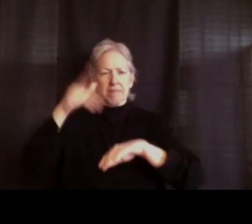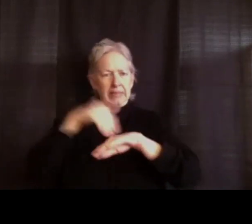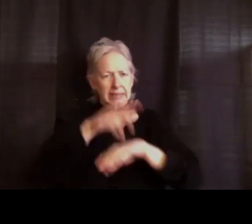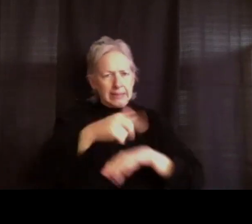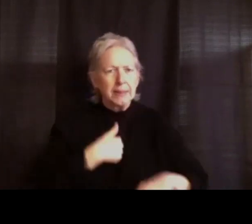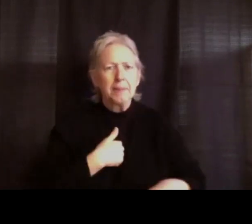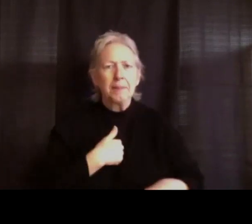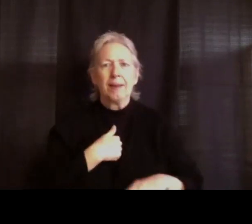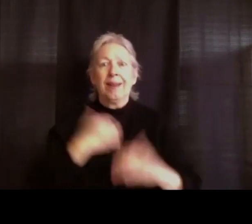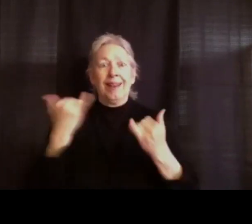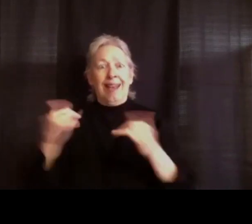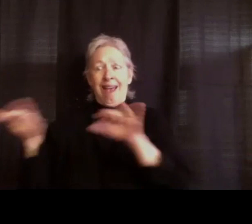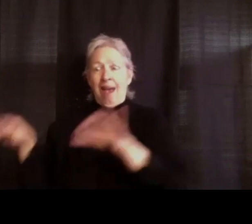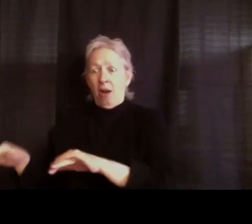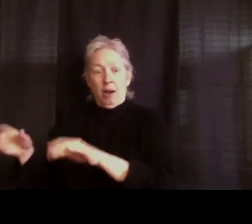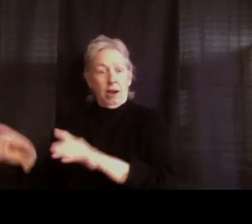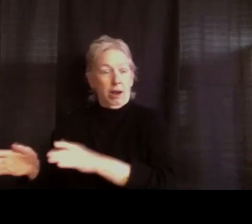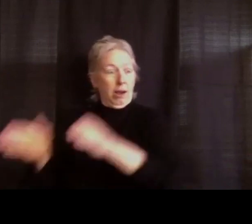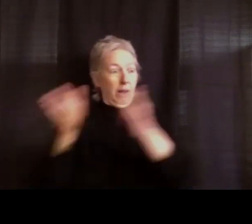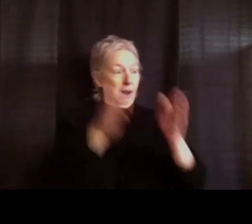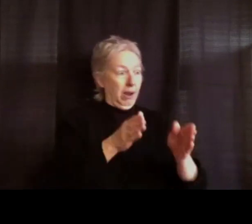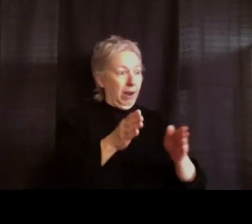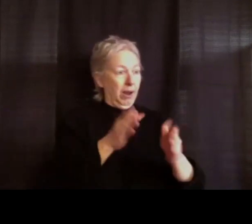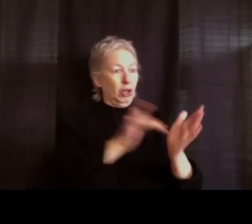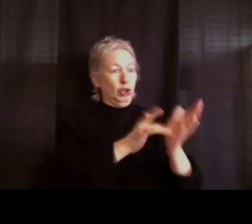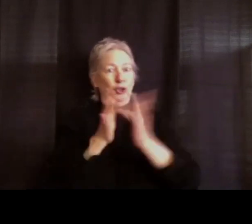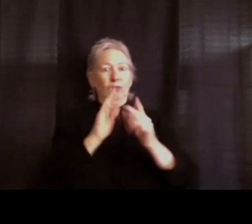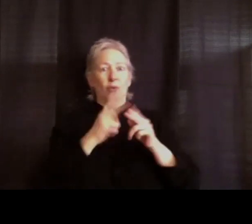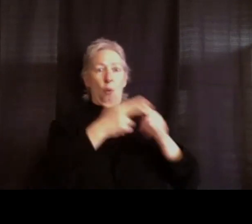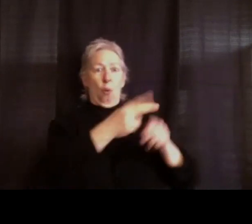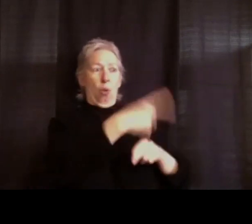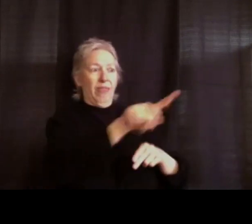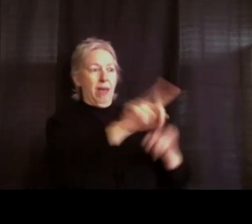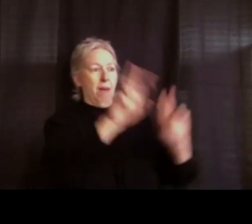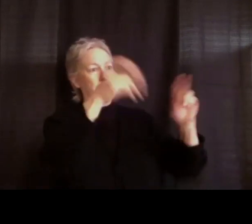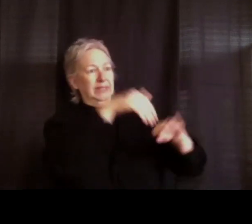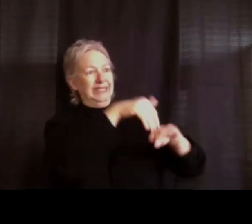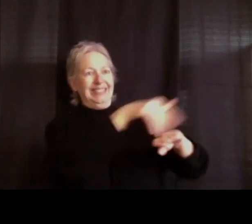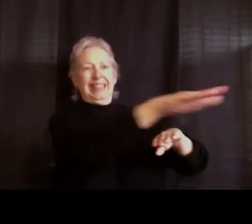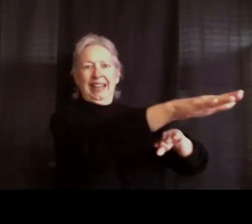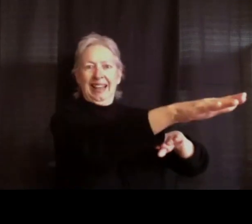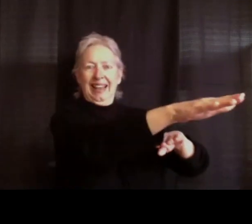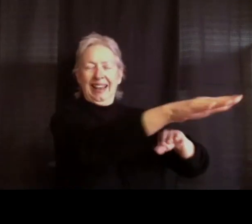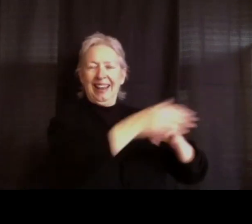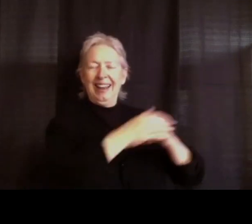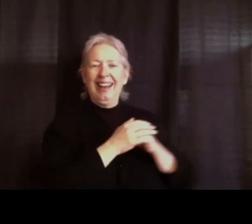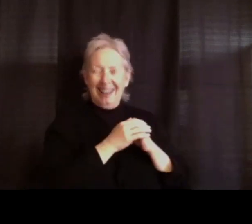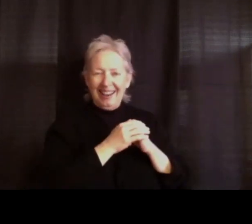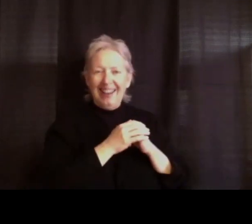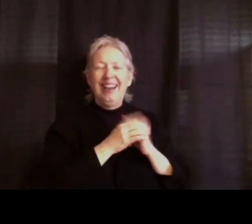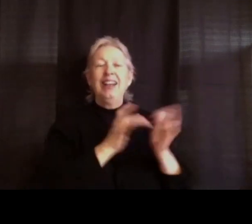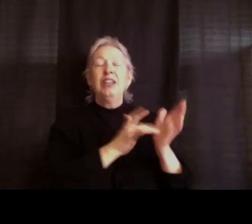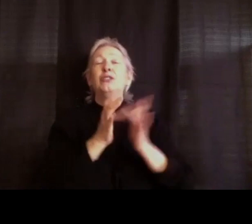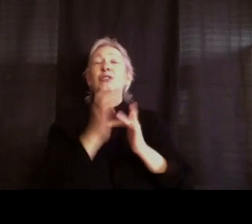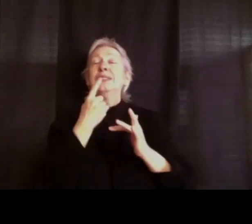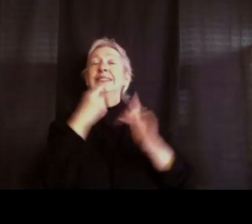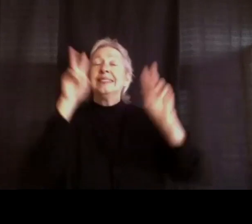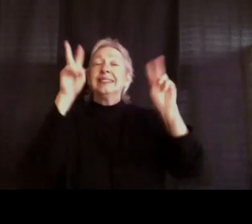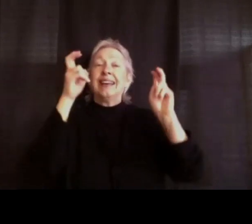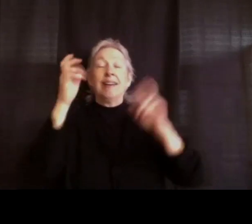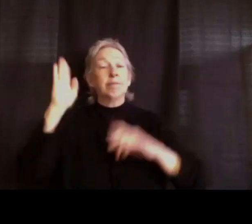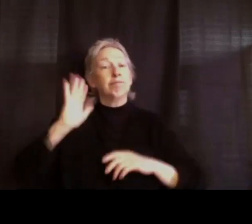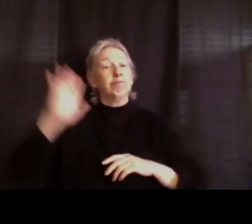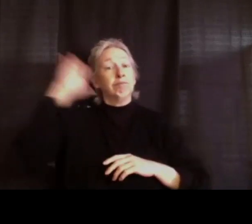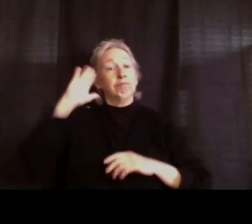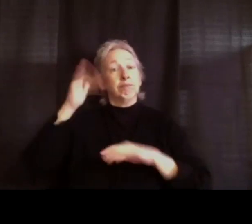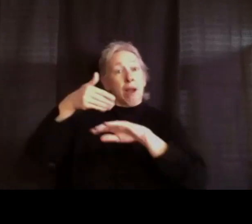the disciples. Just a few verses later in this chapter, Jesus says, "As God has sent me into the world,